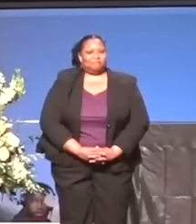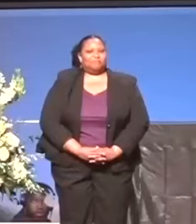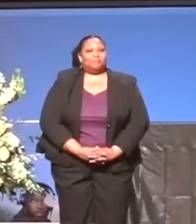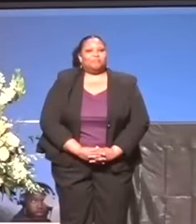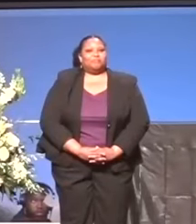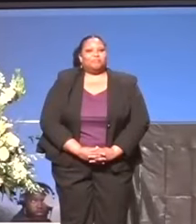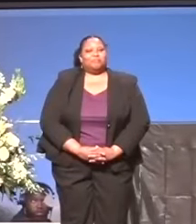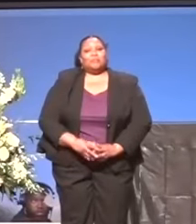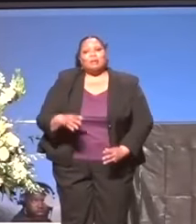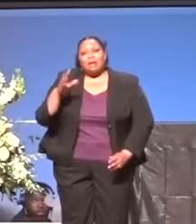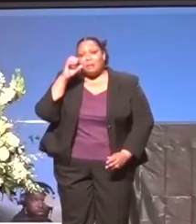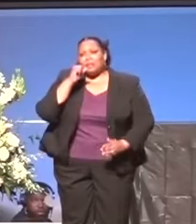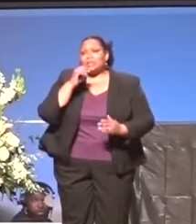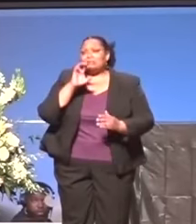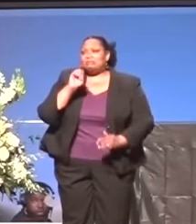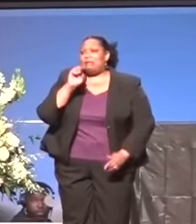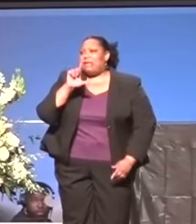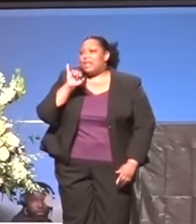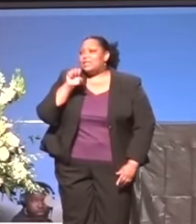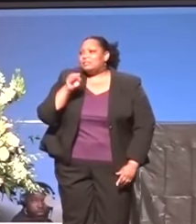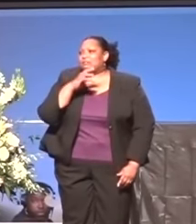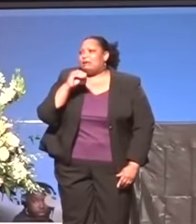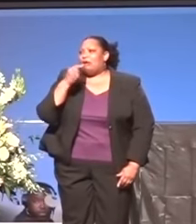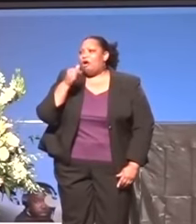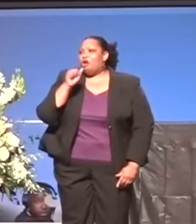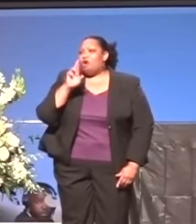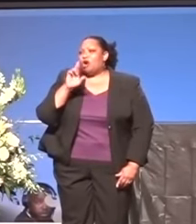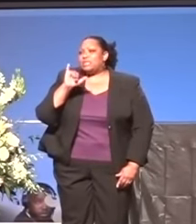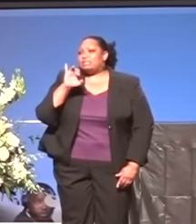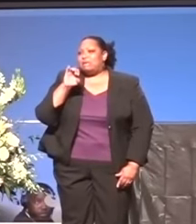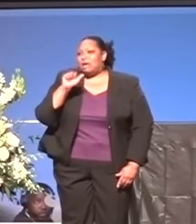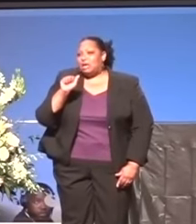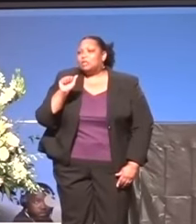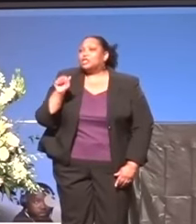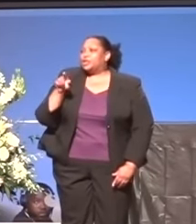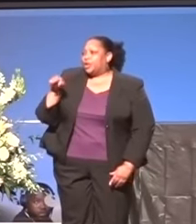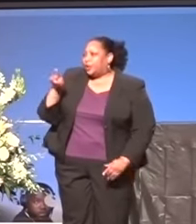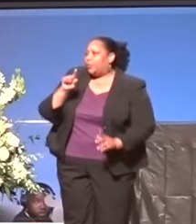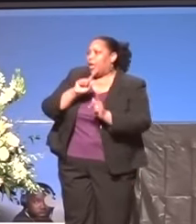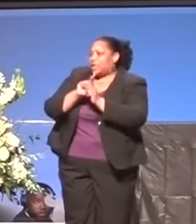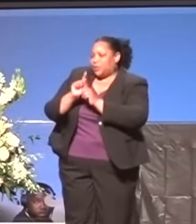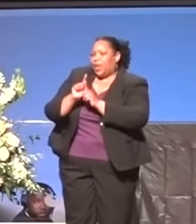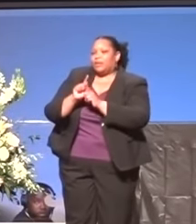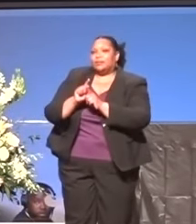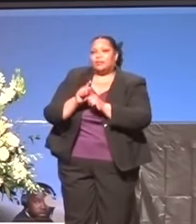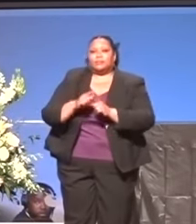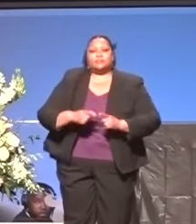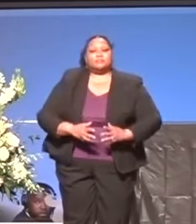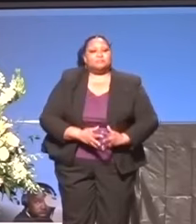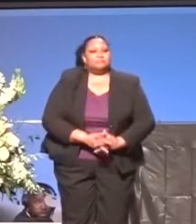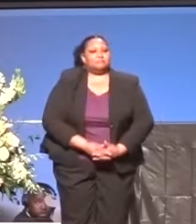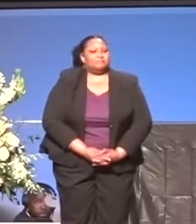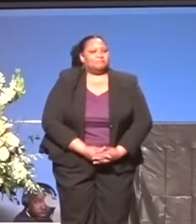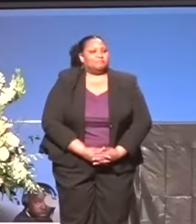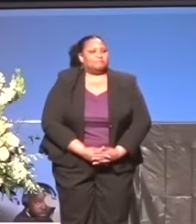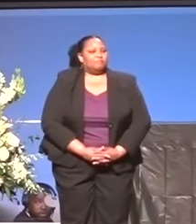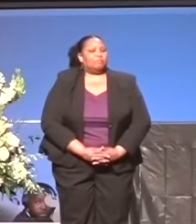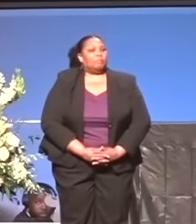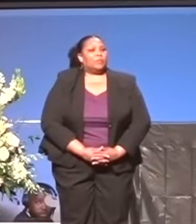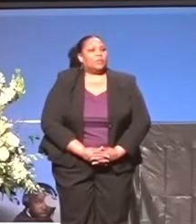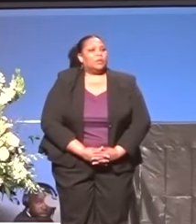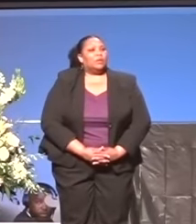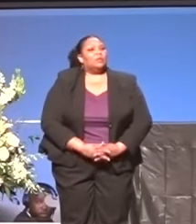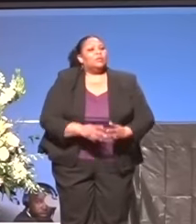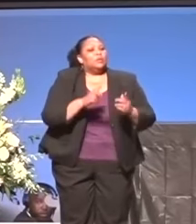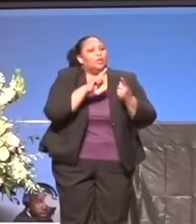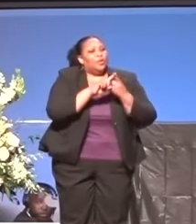I missed Commissioners Ellis and Garcia. To you as well, dear brothers. To